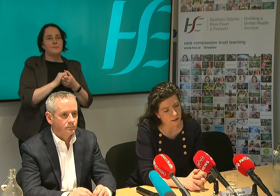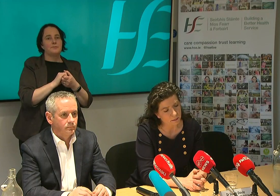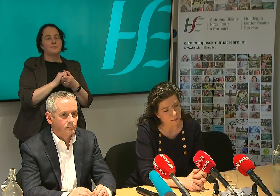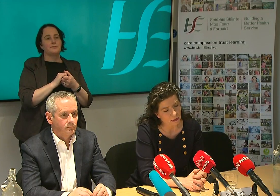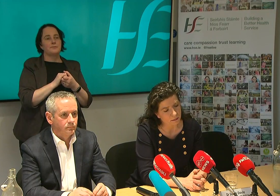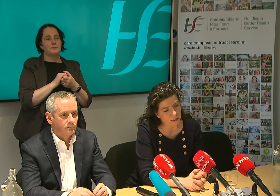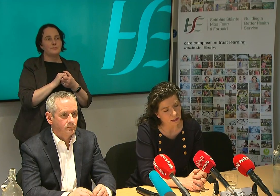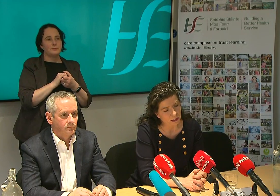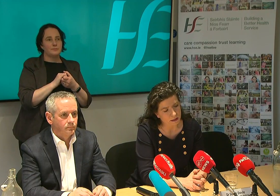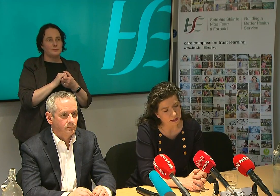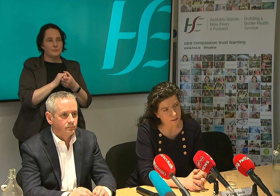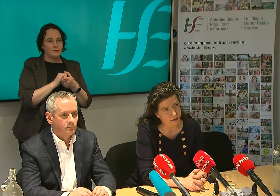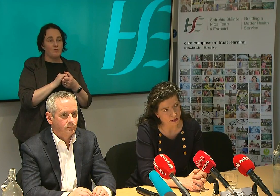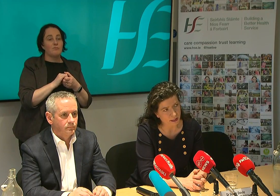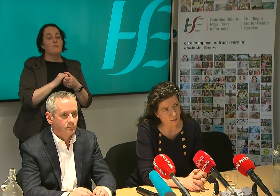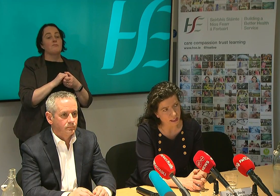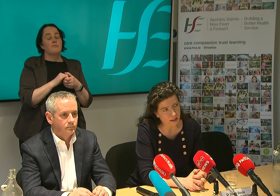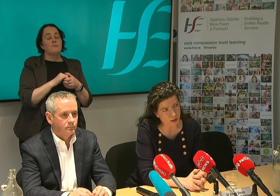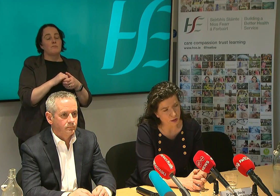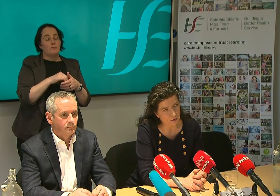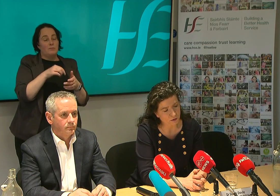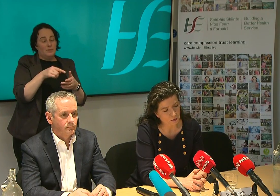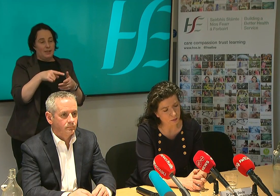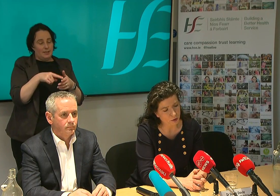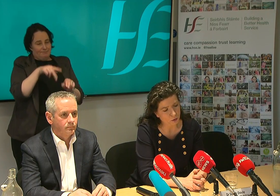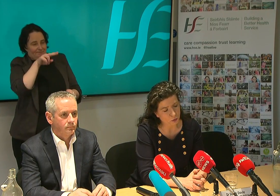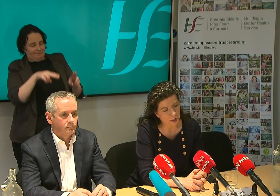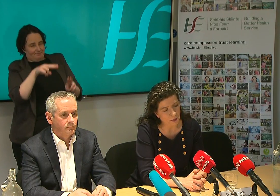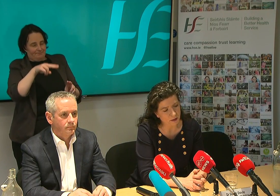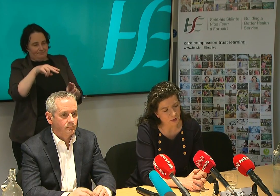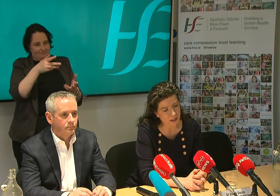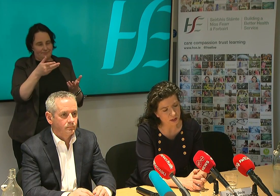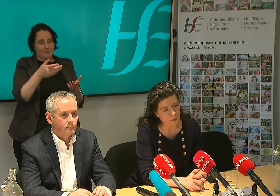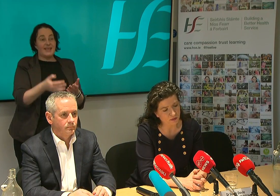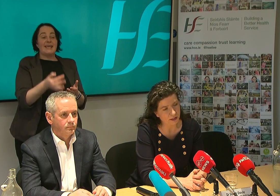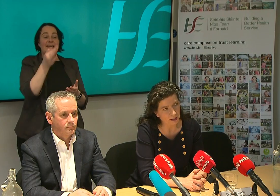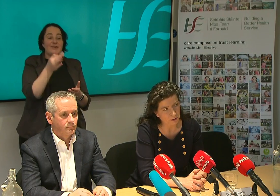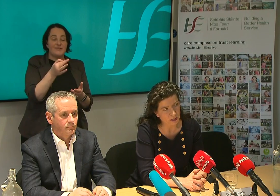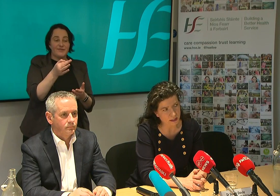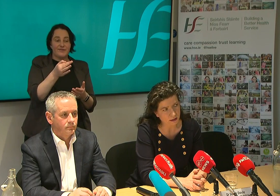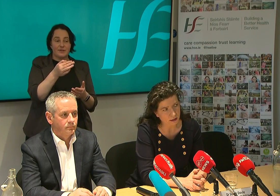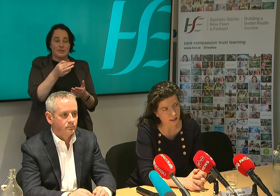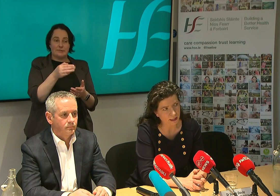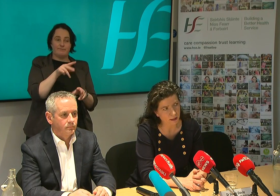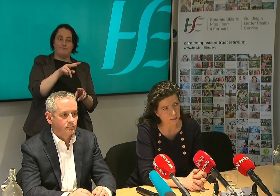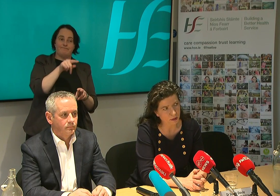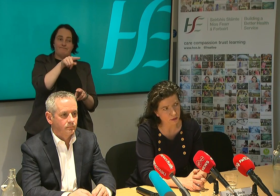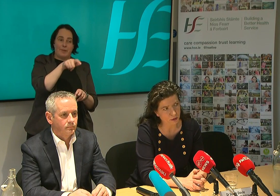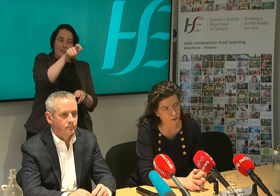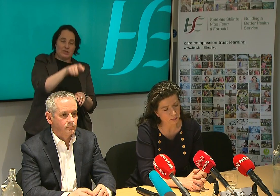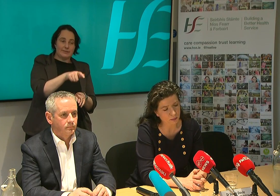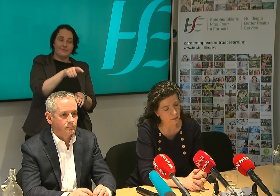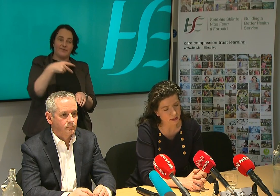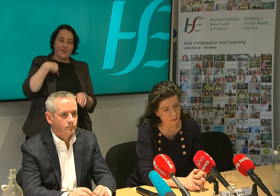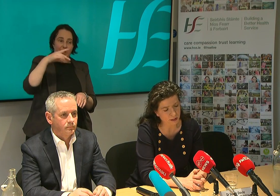And an assessment then made of, I mean, if they're considered to be very high risk,